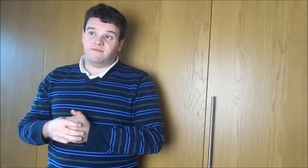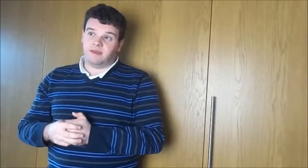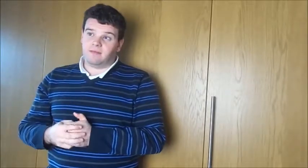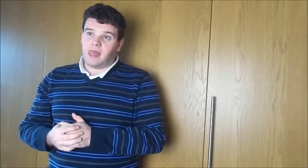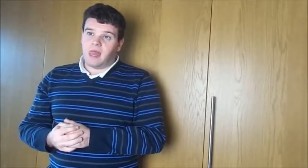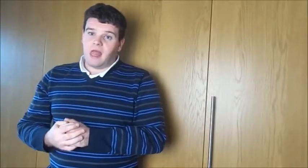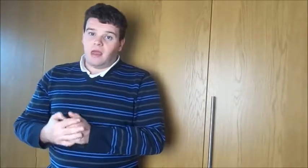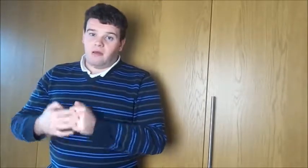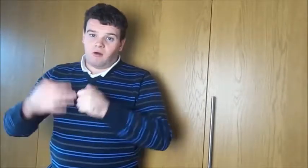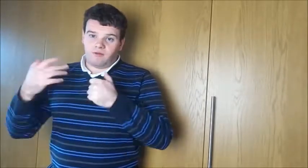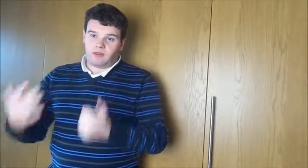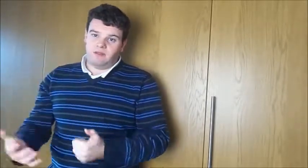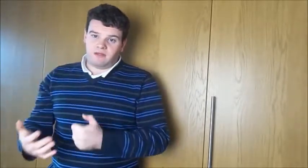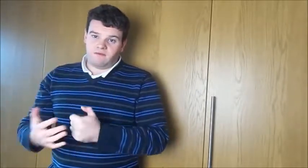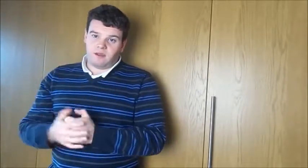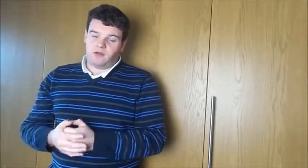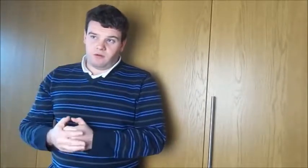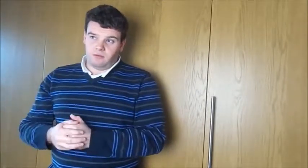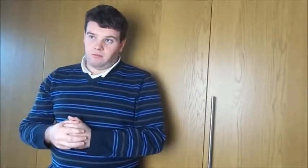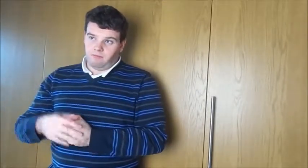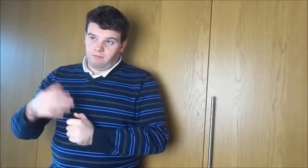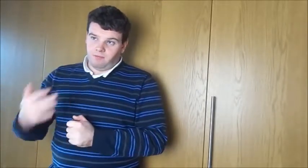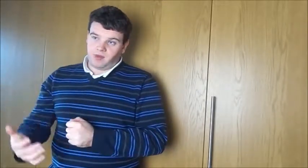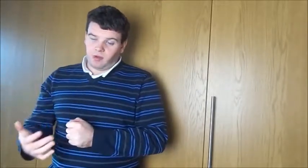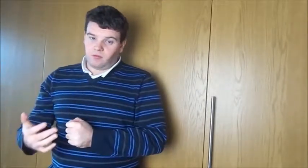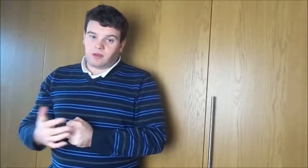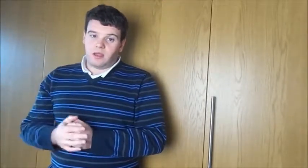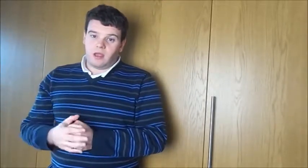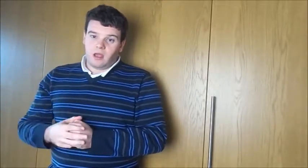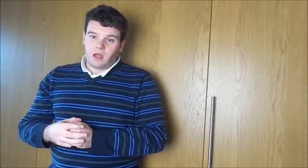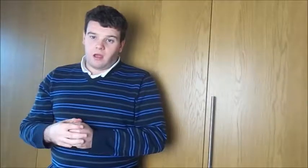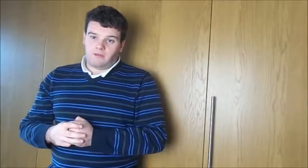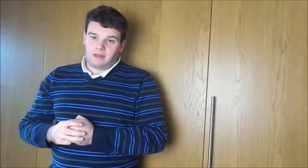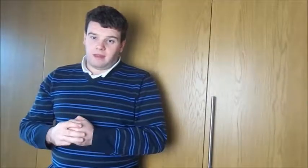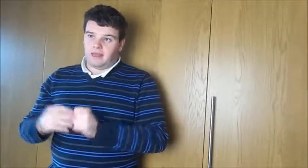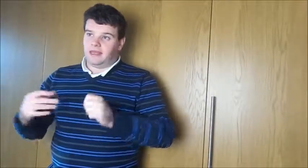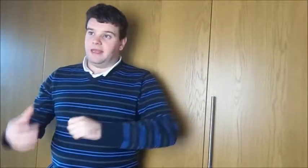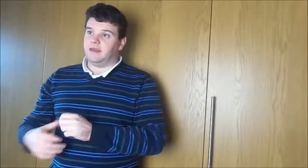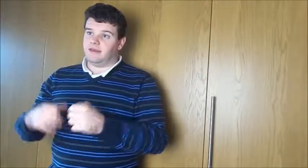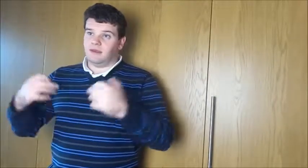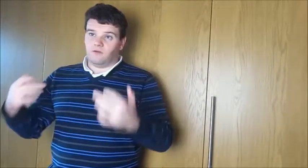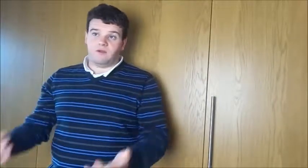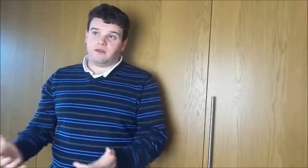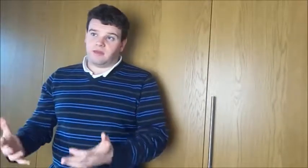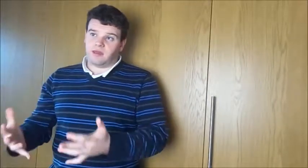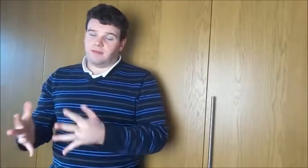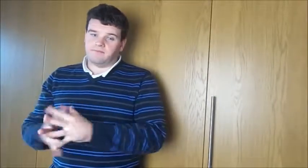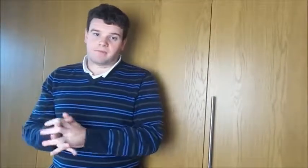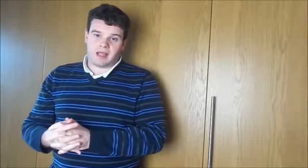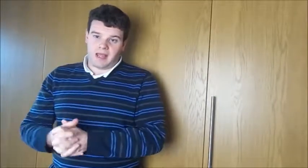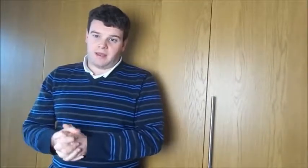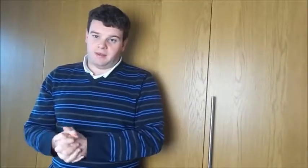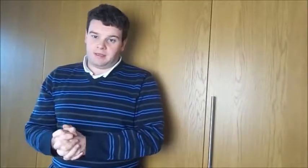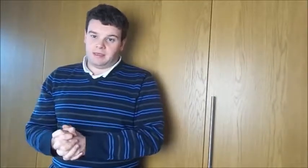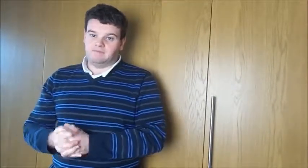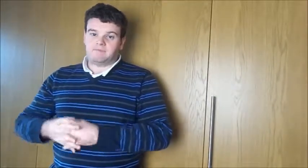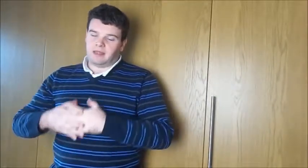in. Obviously, being a very young child, he needed a regency. And his